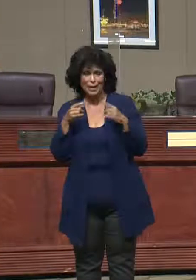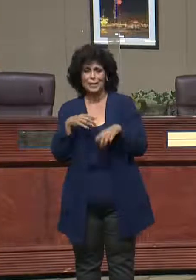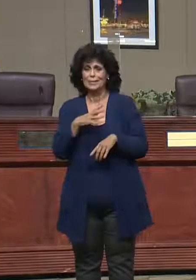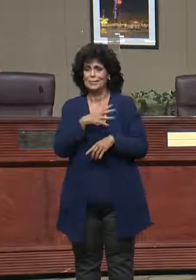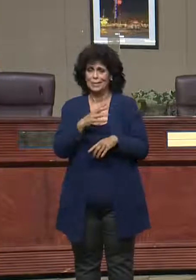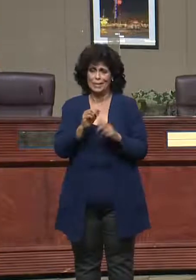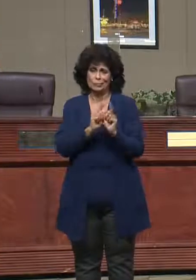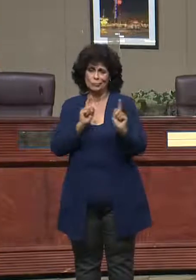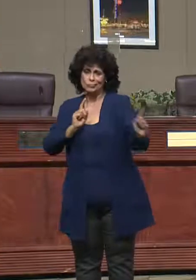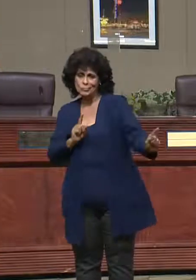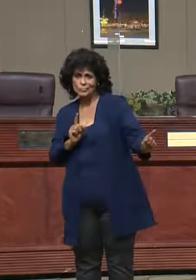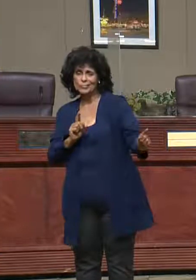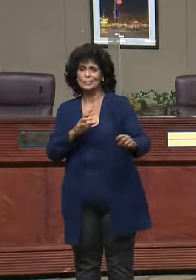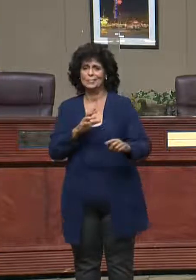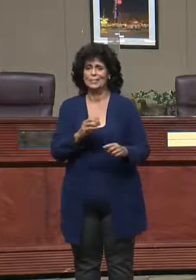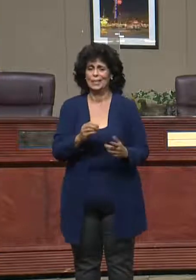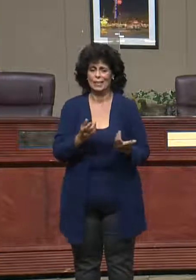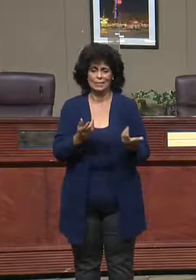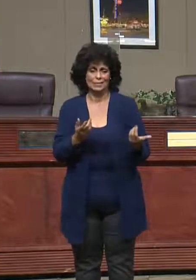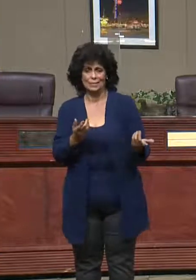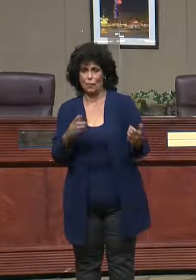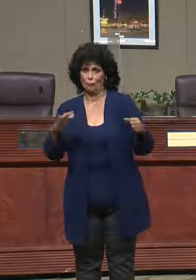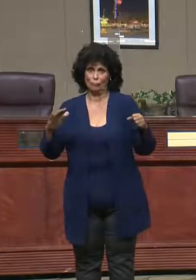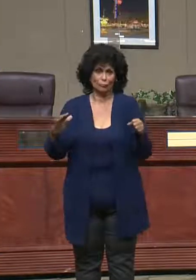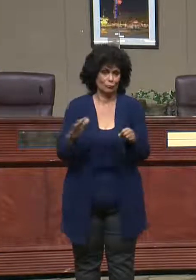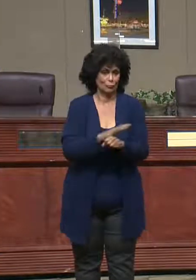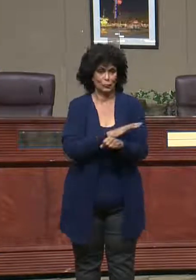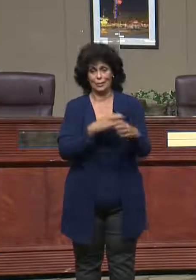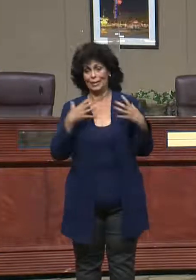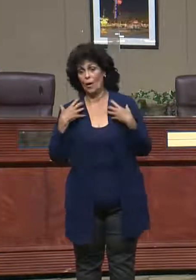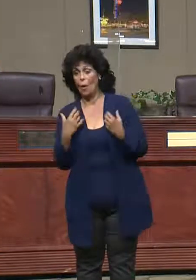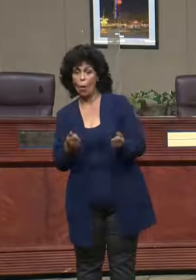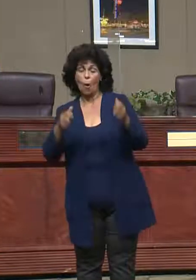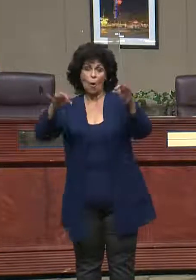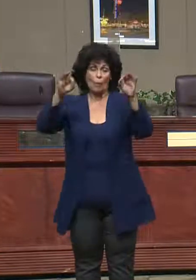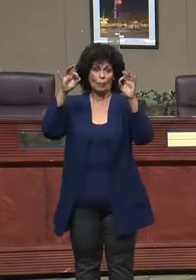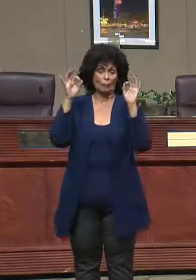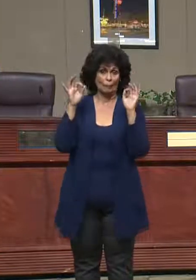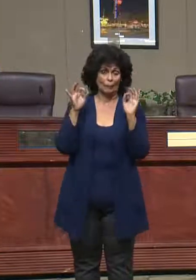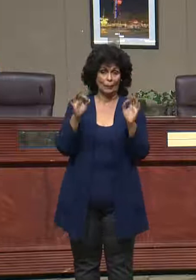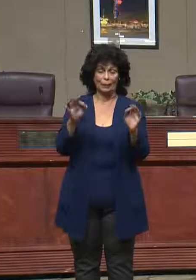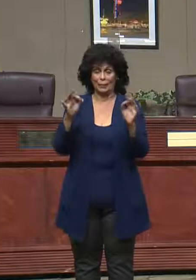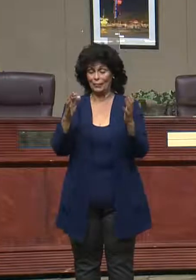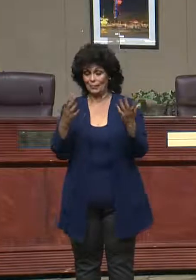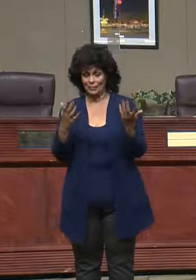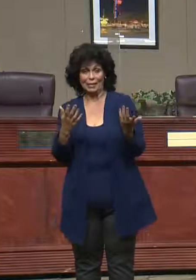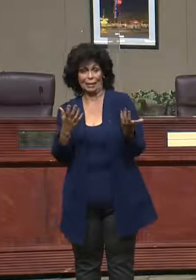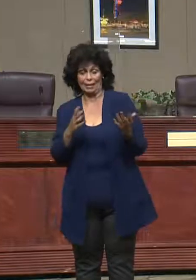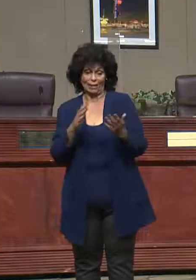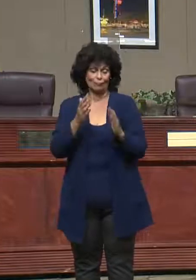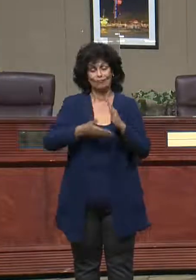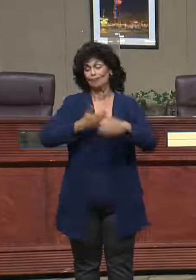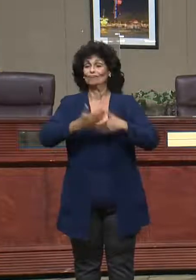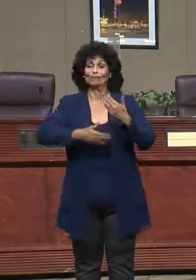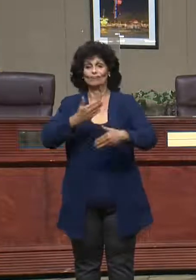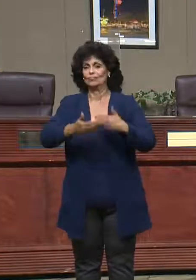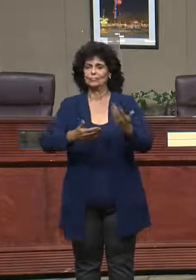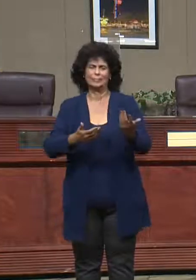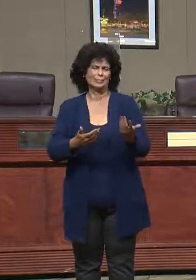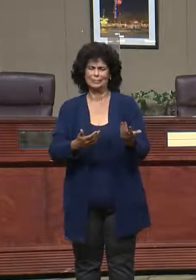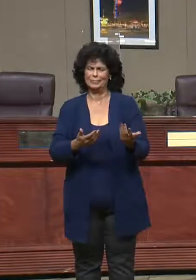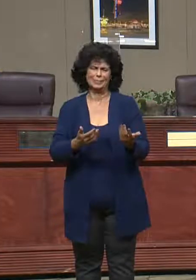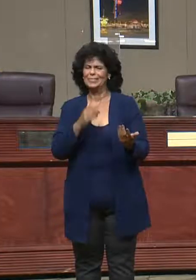will not be fully recovered to an appreciable level until sometime early